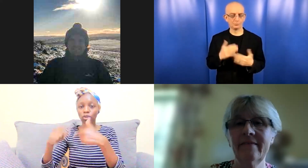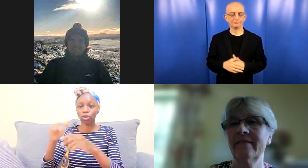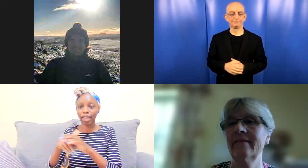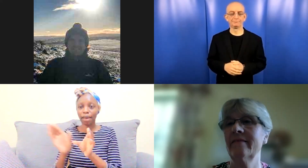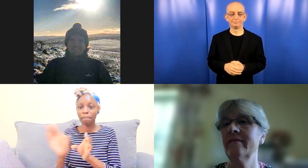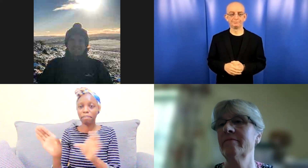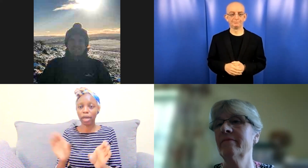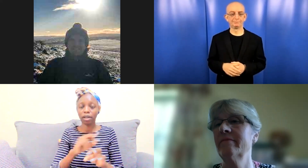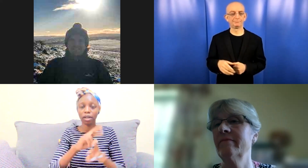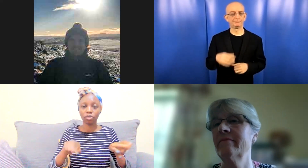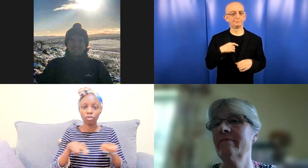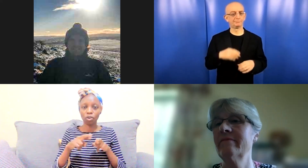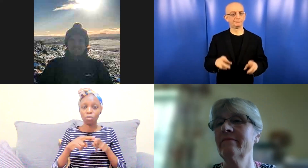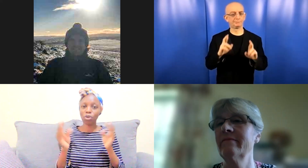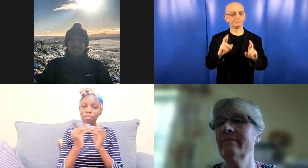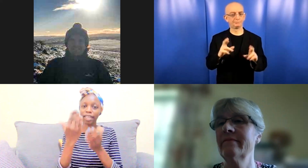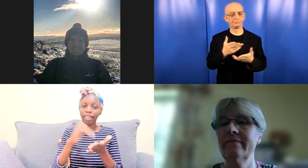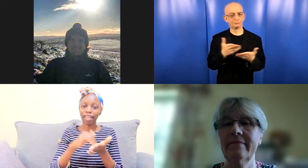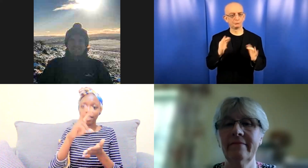in around 20 minutes.